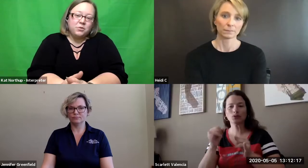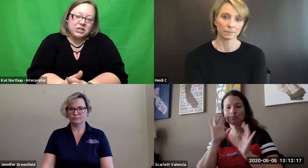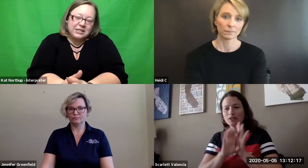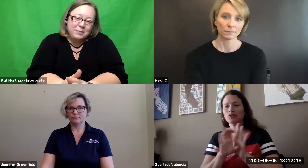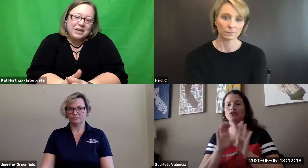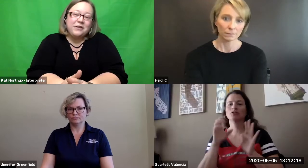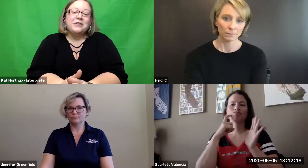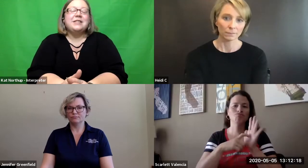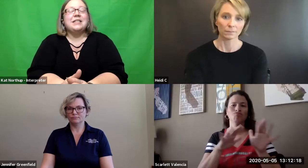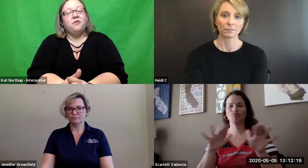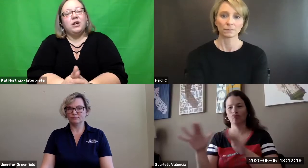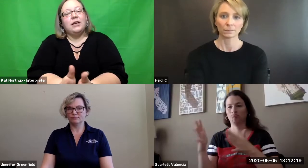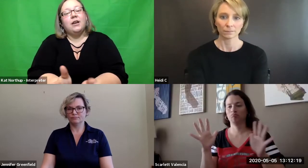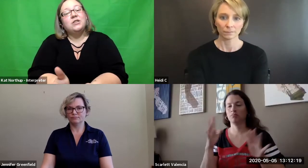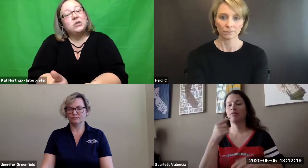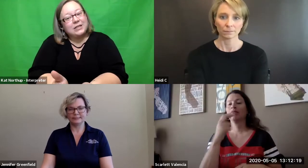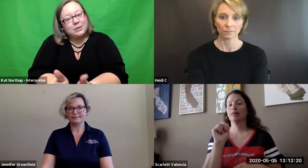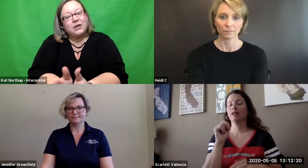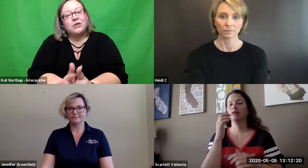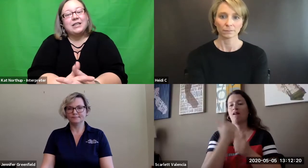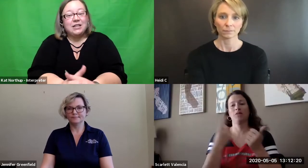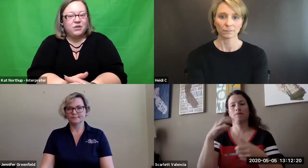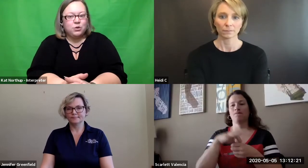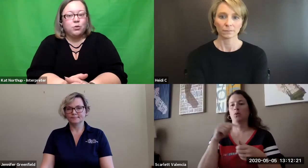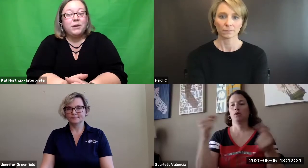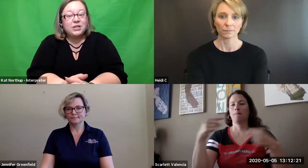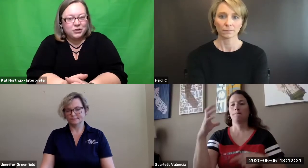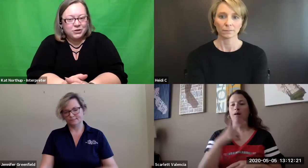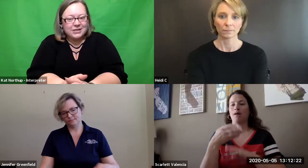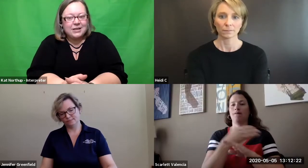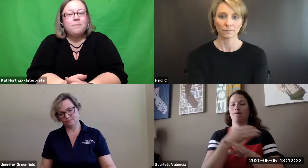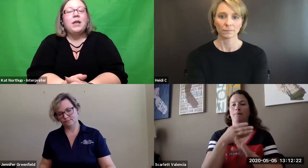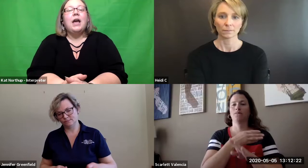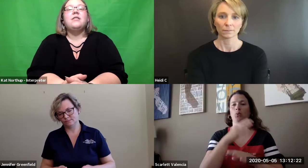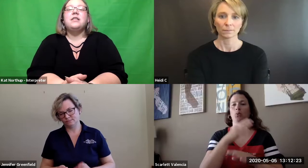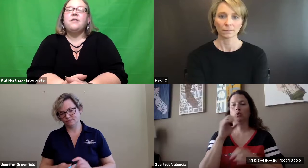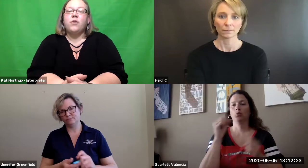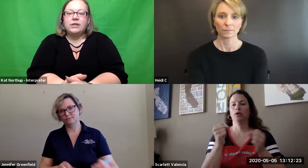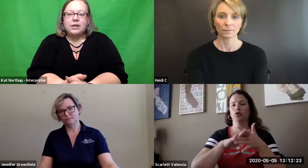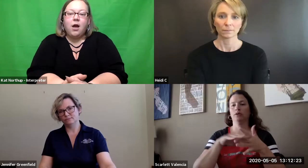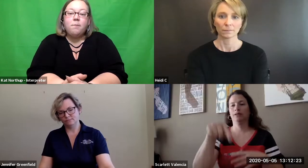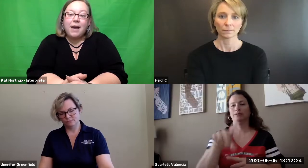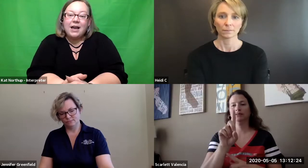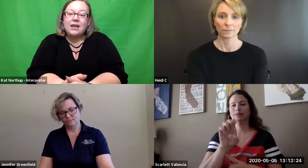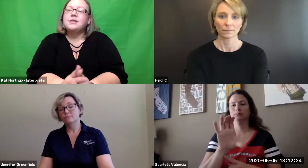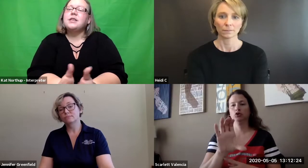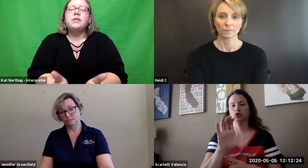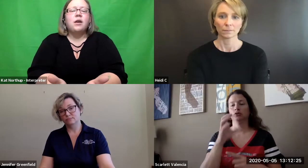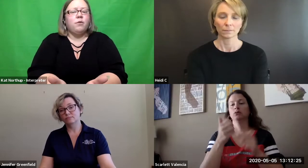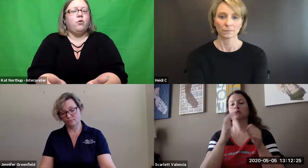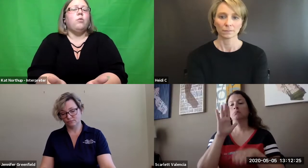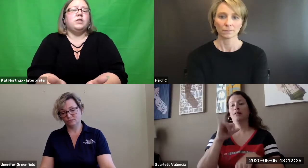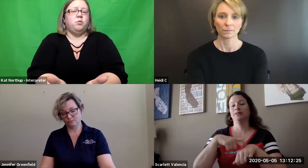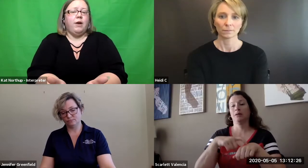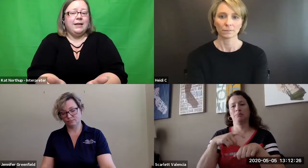have graduation speakers, the different student speakers, and individual pictures. And then they voted to come back